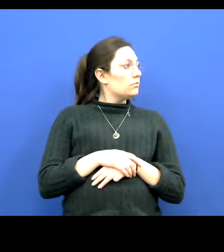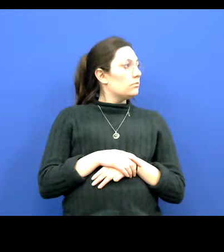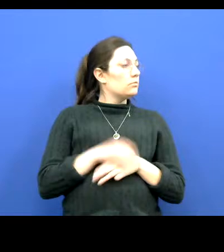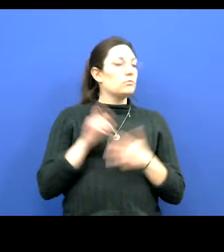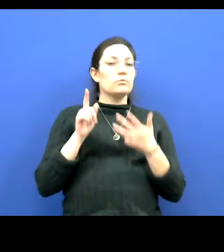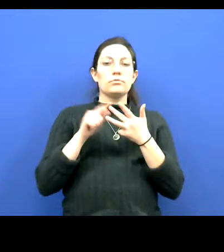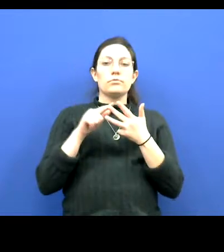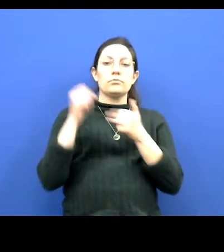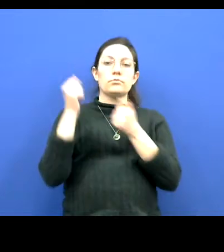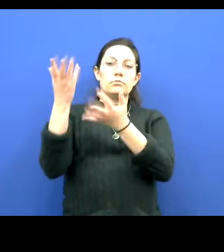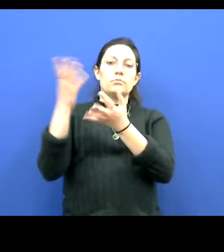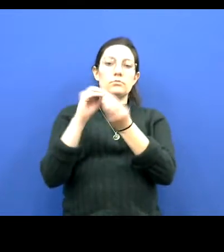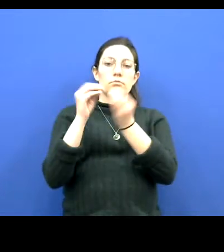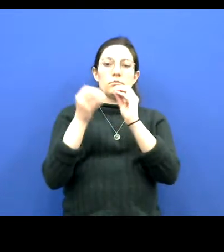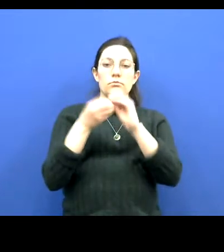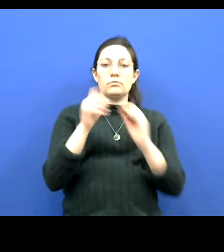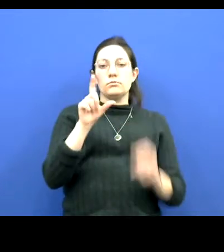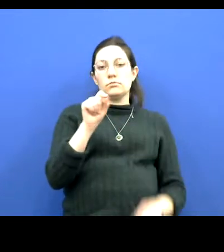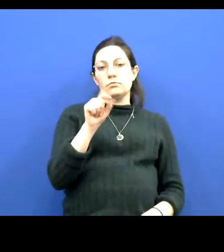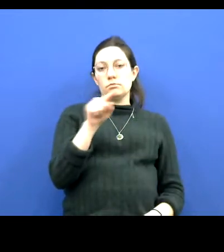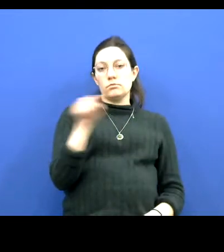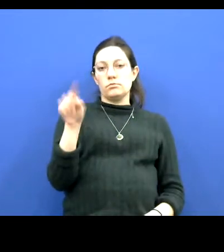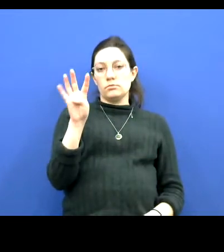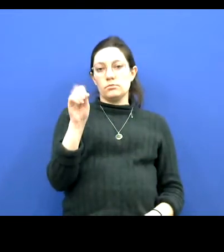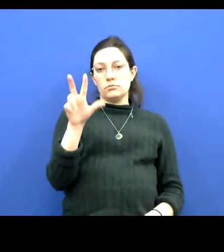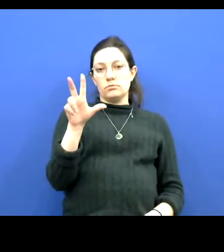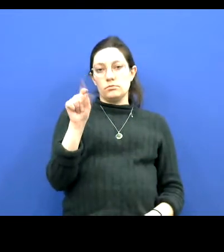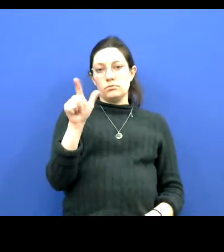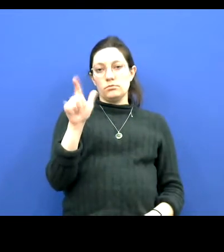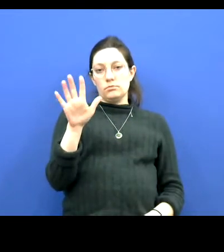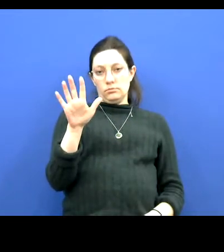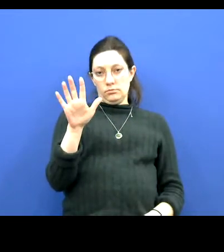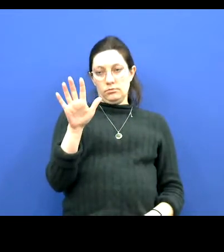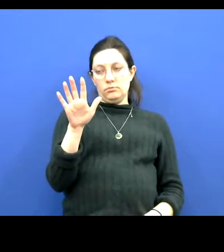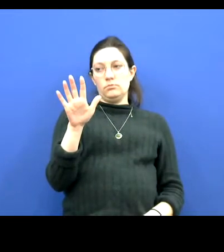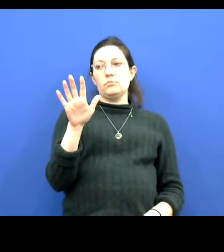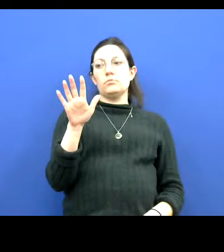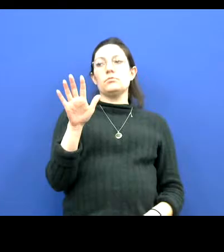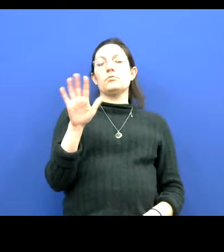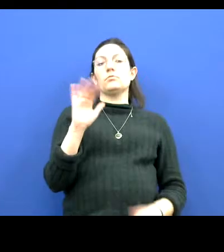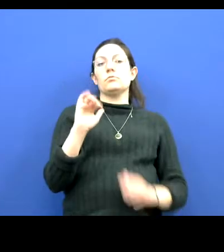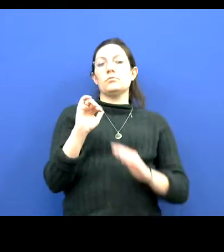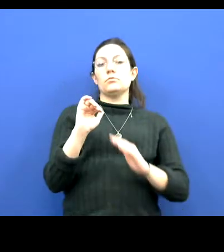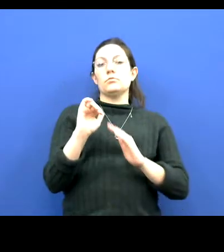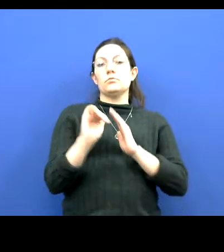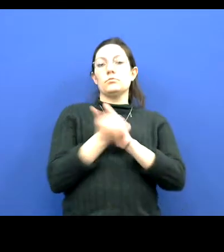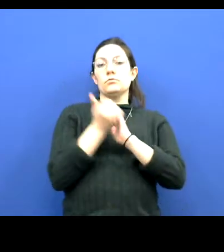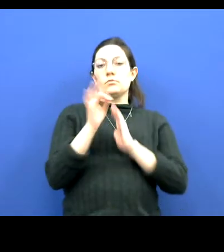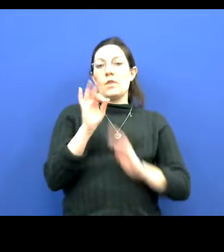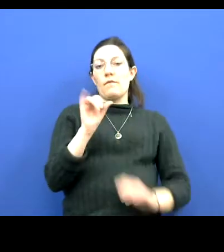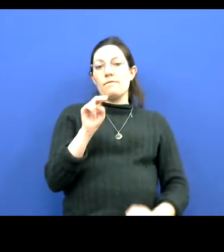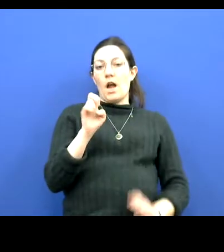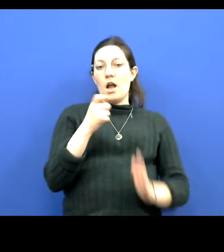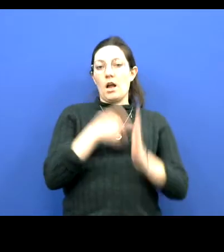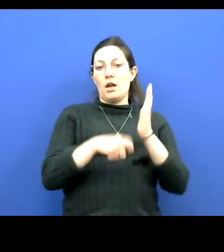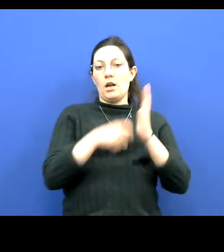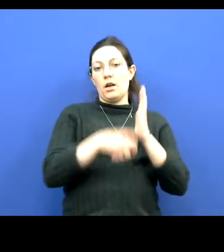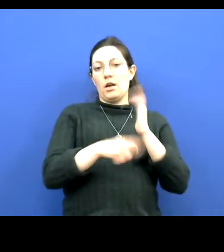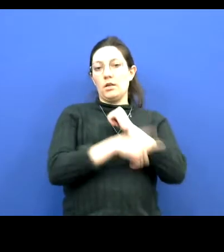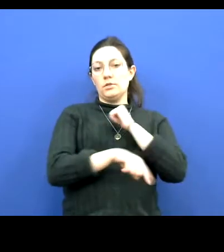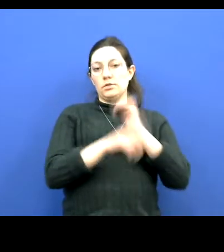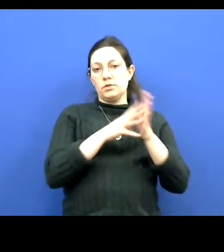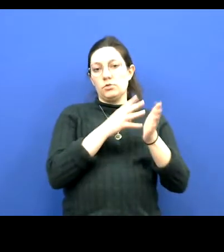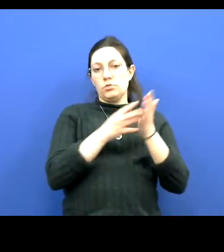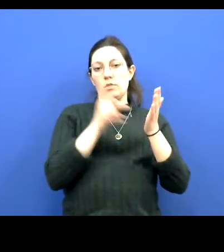Fellow board members, I have resolution 20-403, 2025 to adopt the fine schedule for the town of Henrietta for the remainder